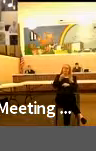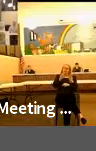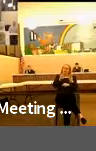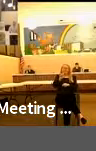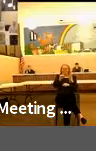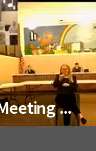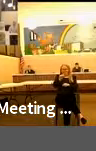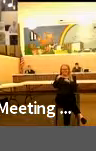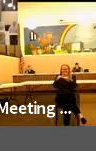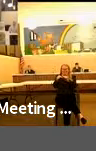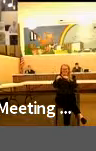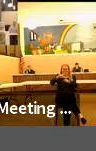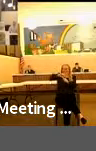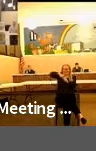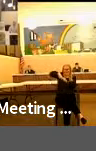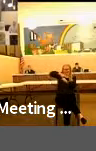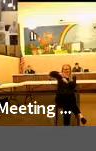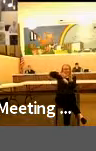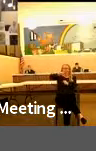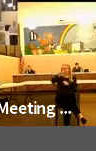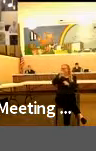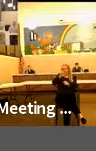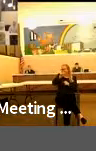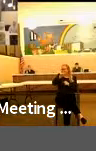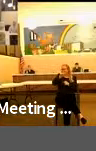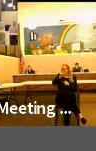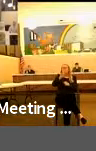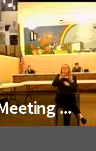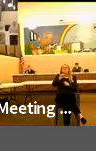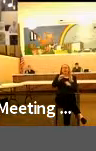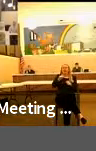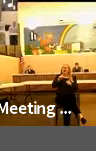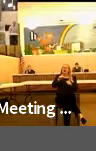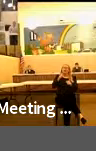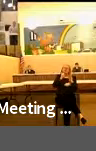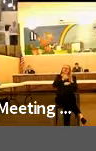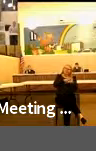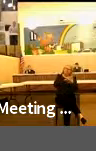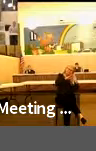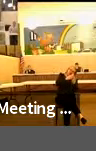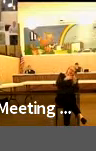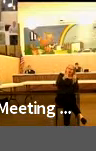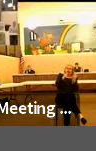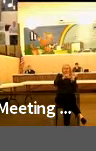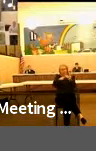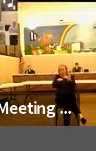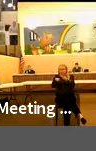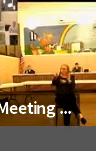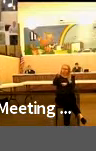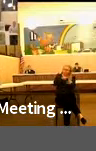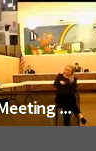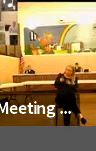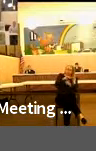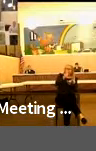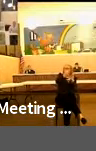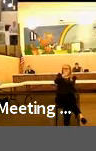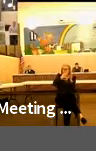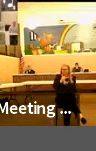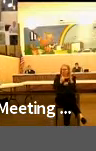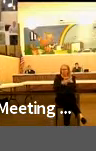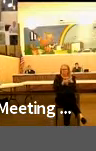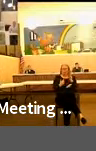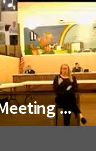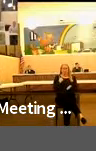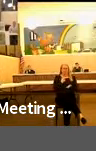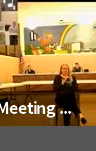does have the authority to reduce that as long as screening and everything else is provided. We've actually done both, or even more than